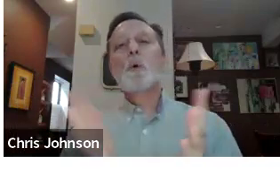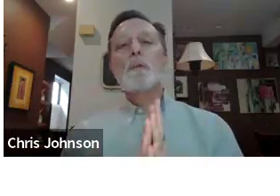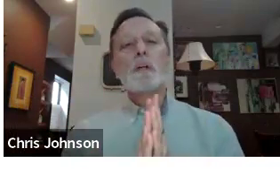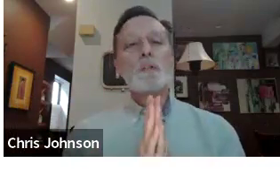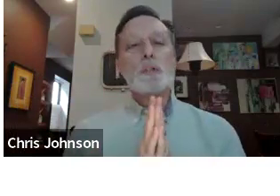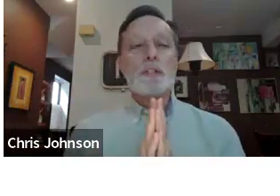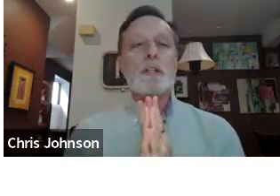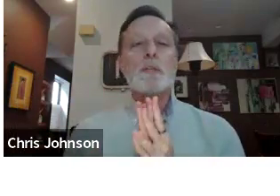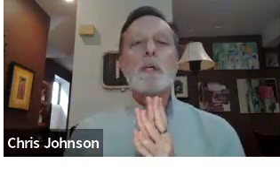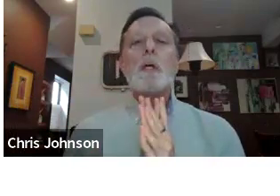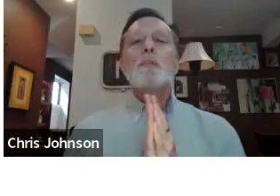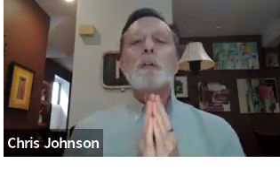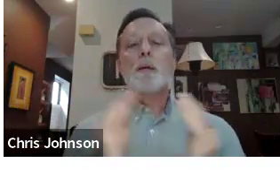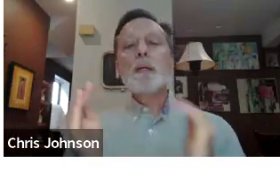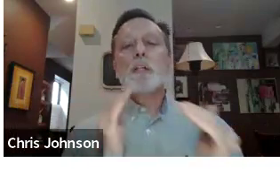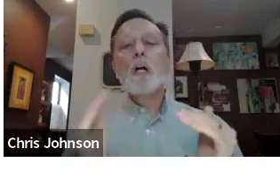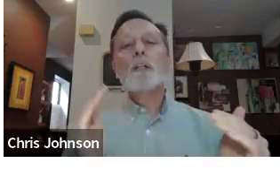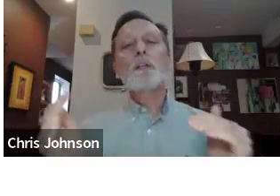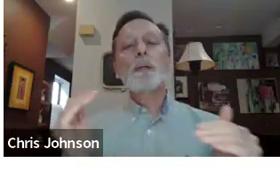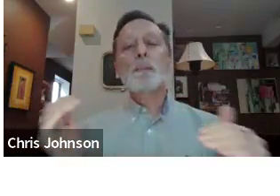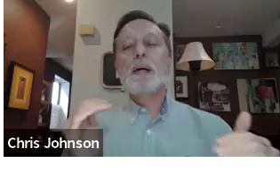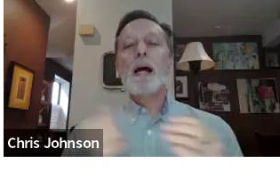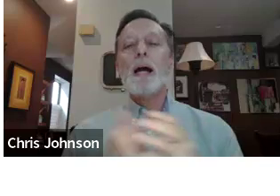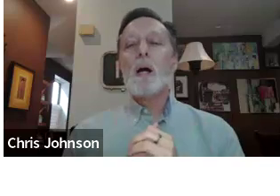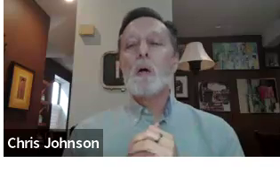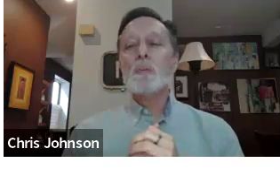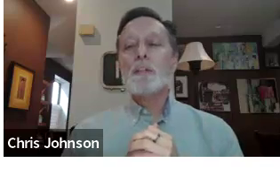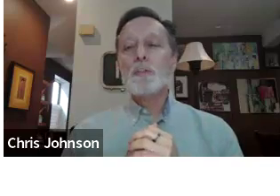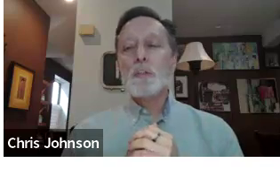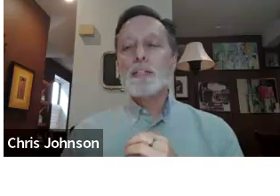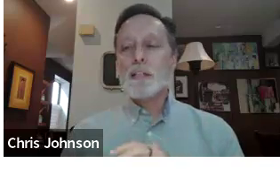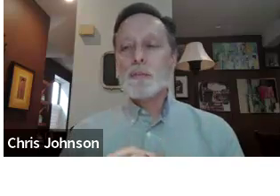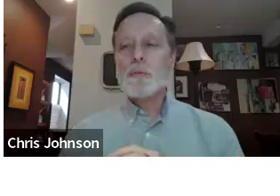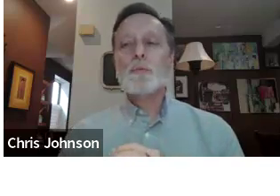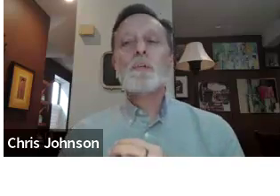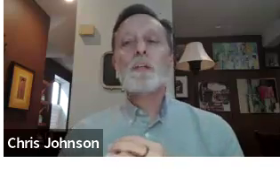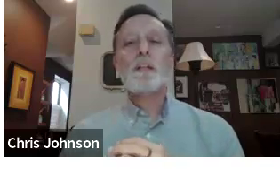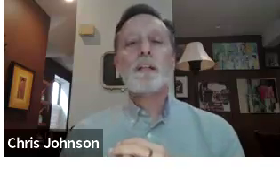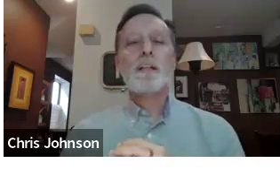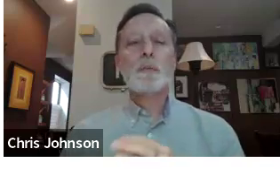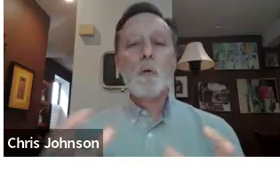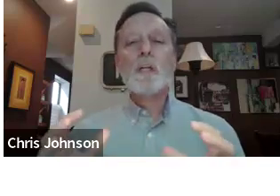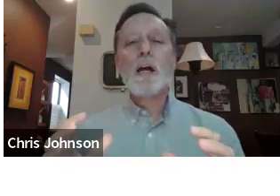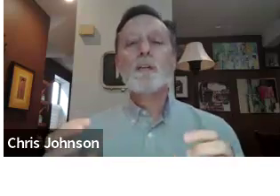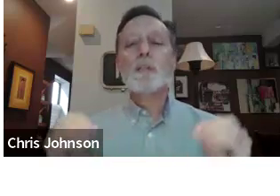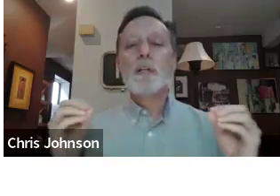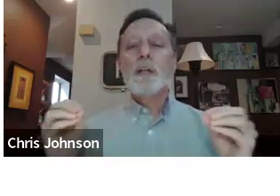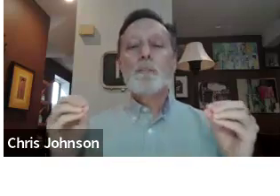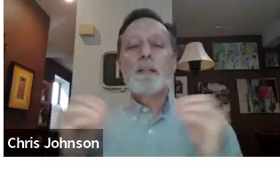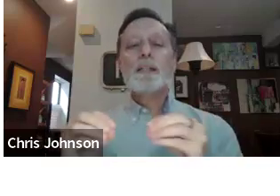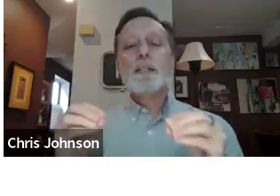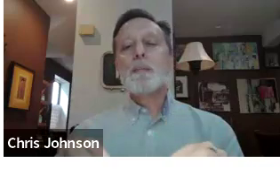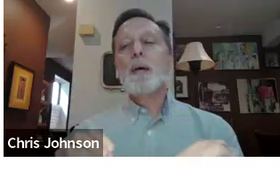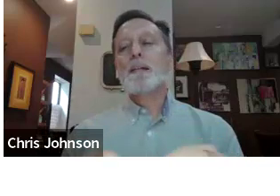And that's the core of what insurance is. So now I want to talk a little bit about how the insurance industry is